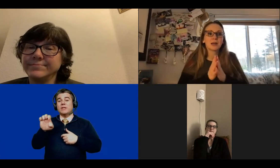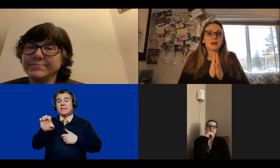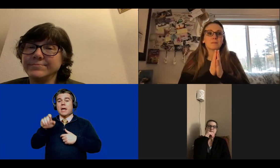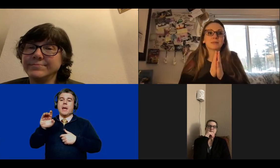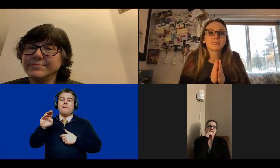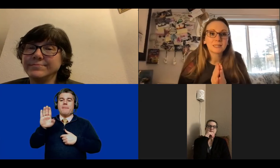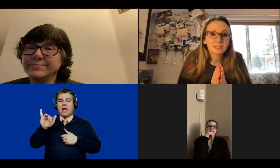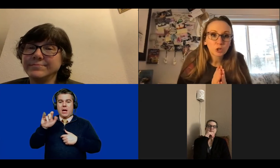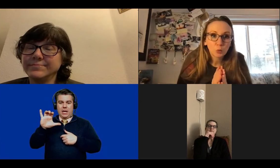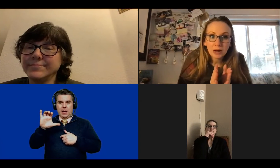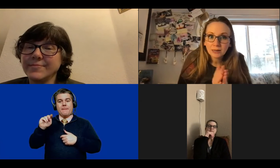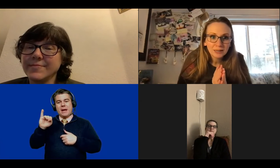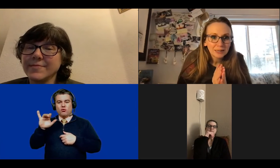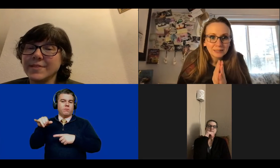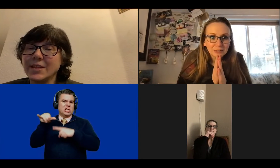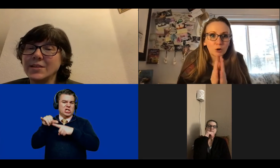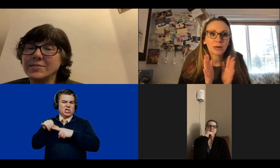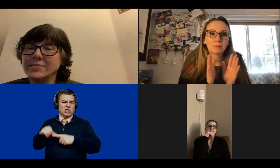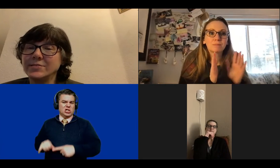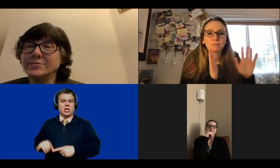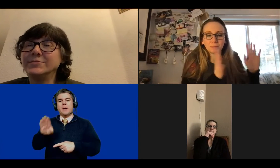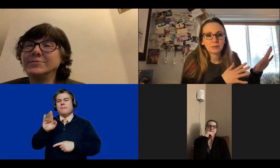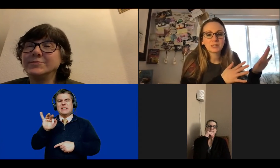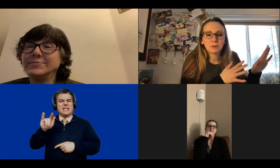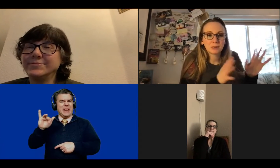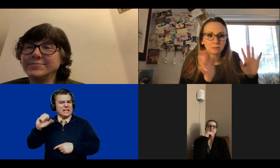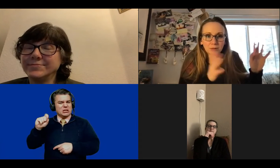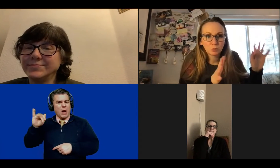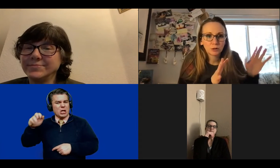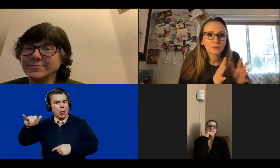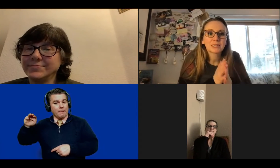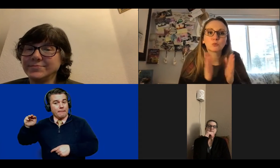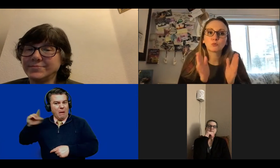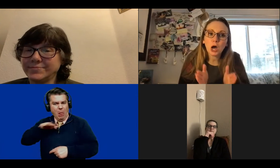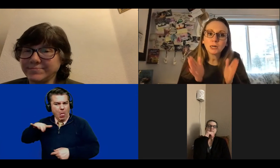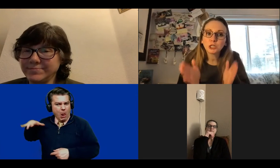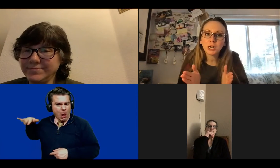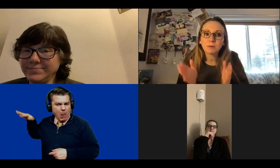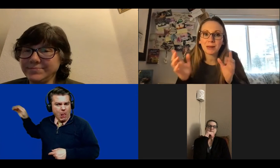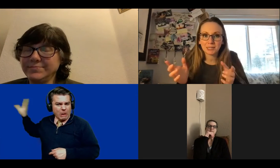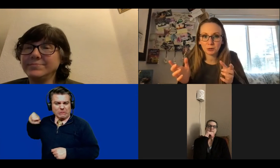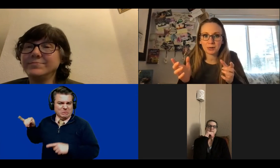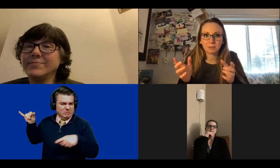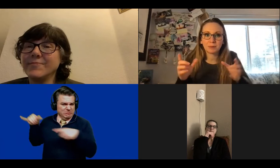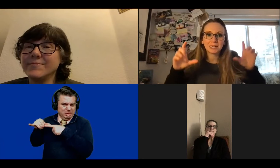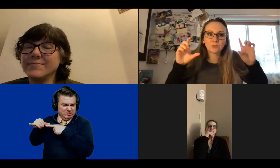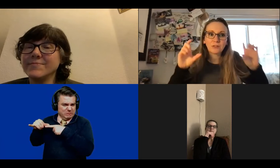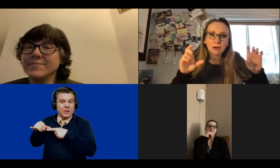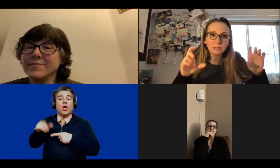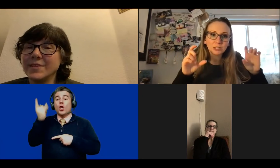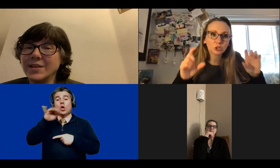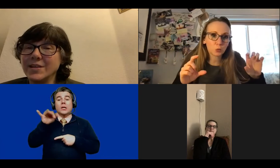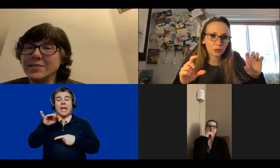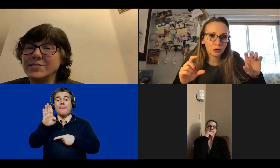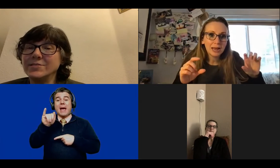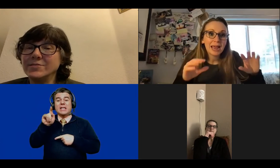microbiomes. Bacillus coagulans. Okay, it's big word. It's a rod-shaped bacteria, but it's